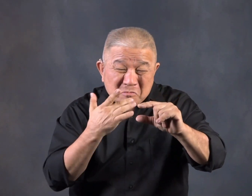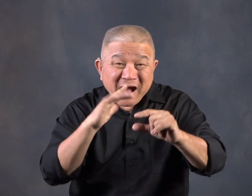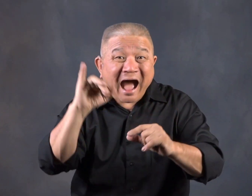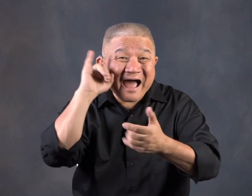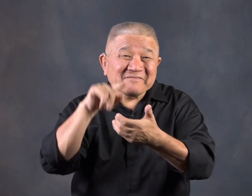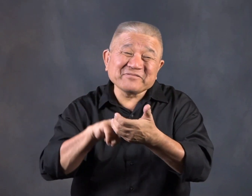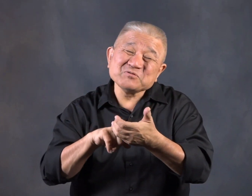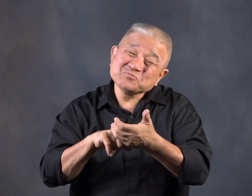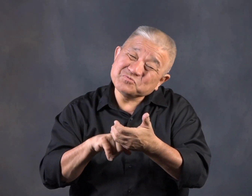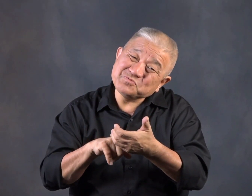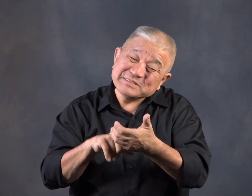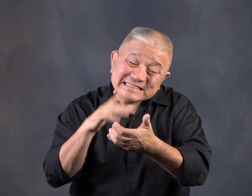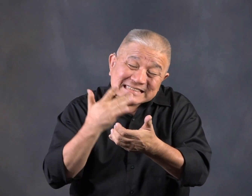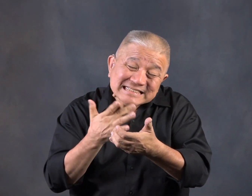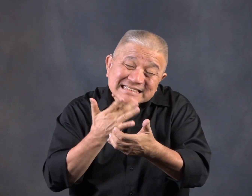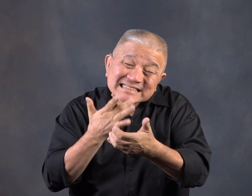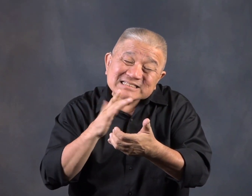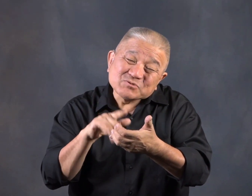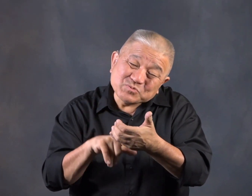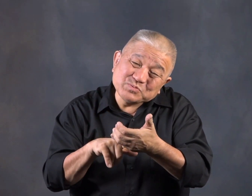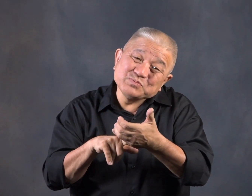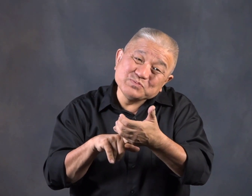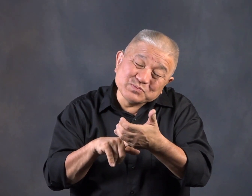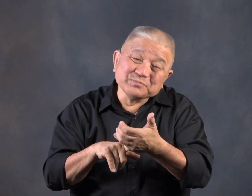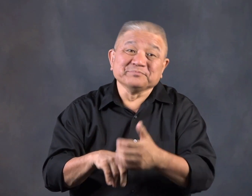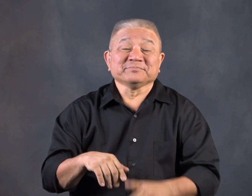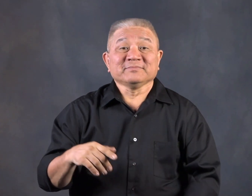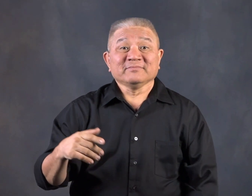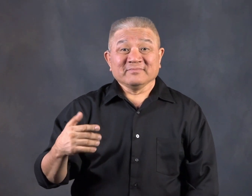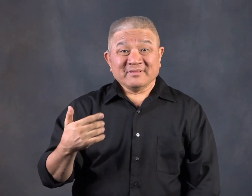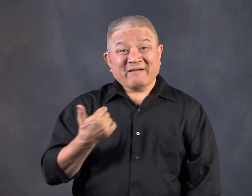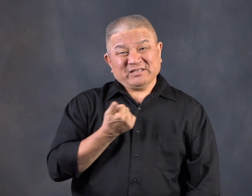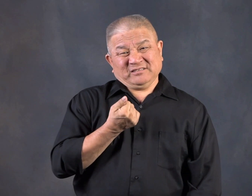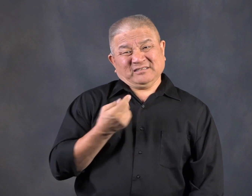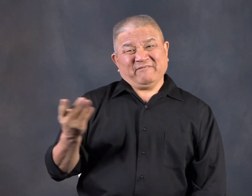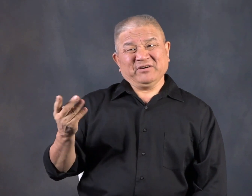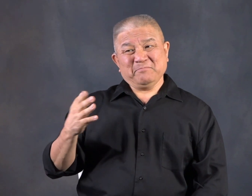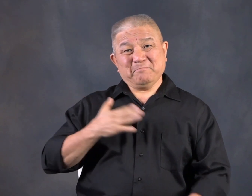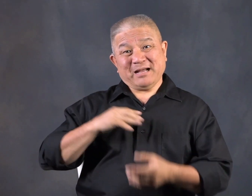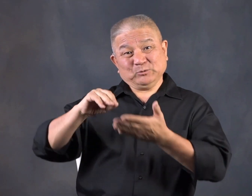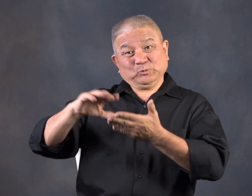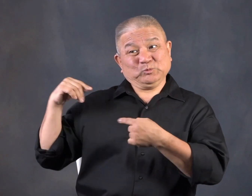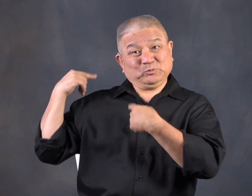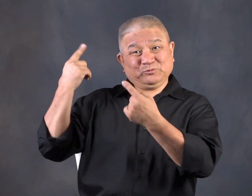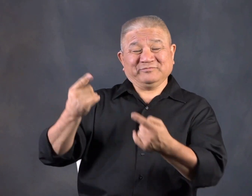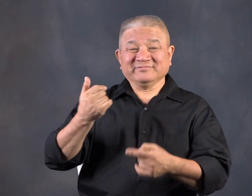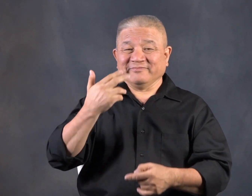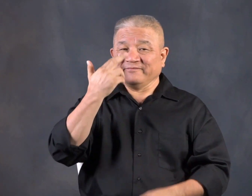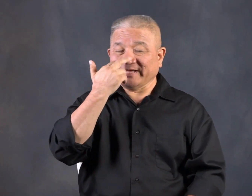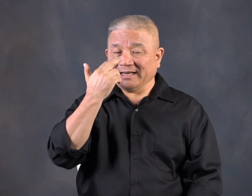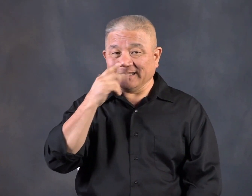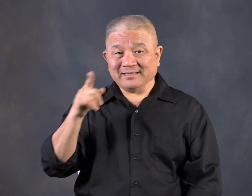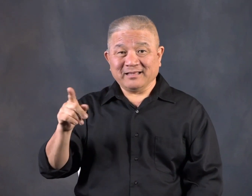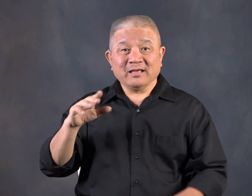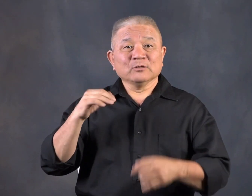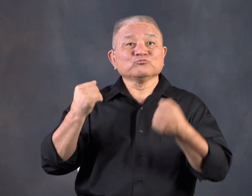is difficult and a phone is almost impossible. Several of my students, sometimes people will be